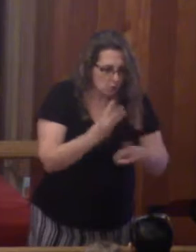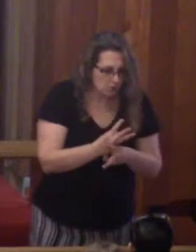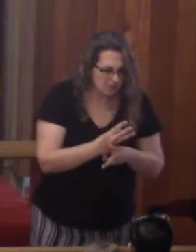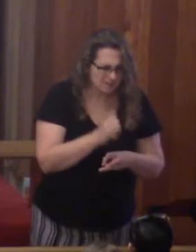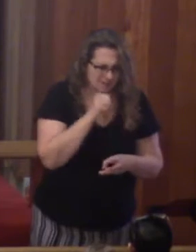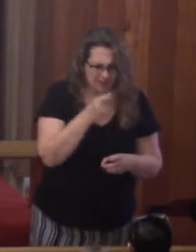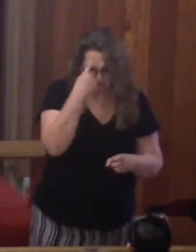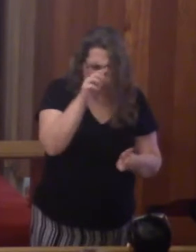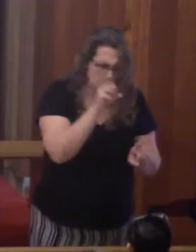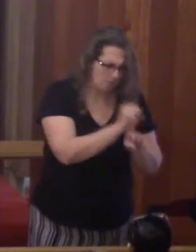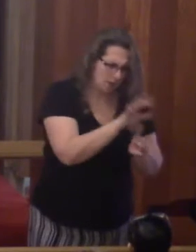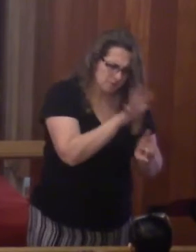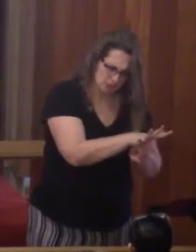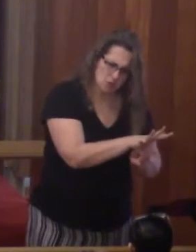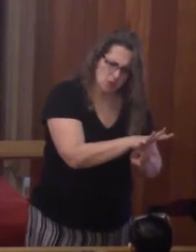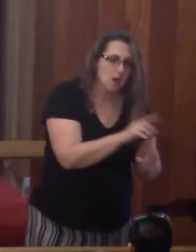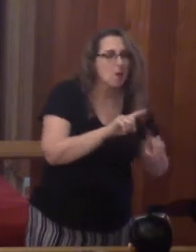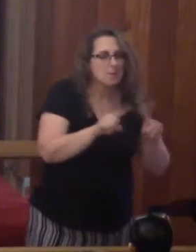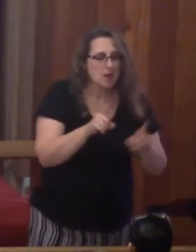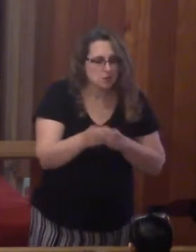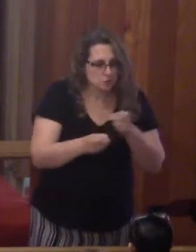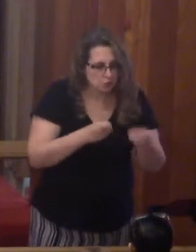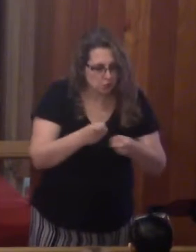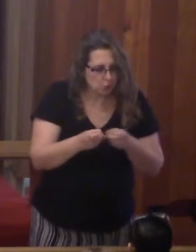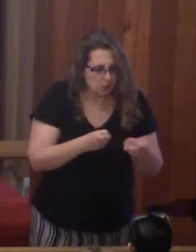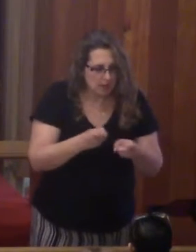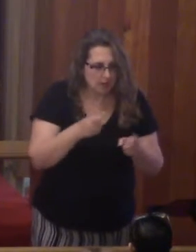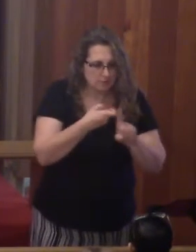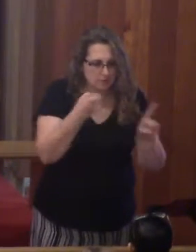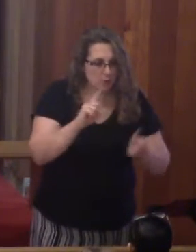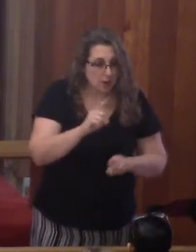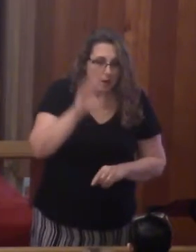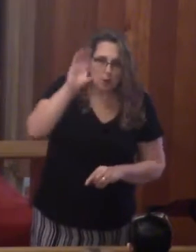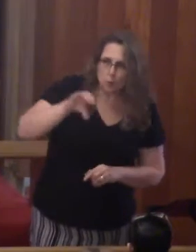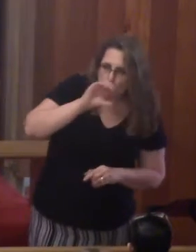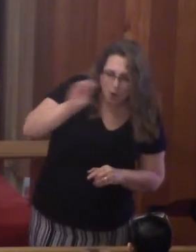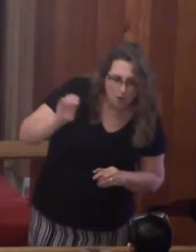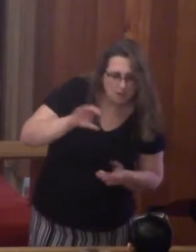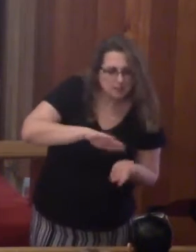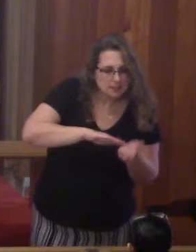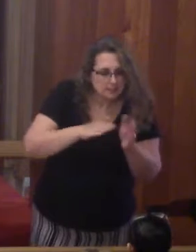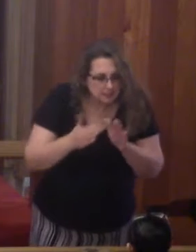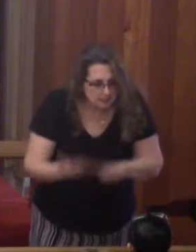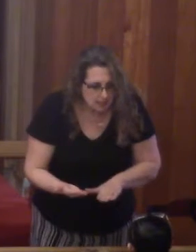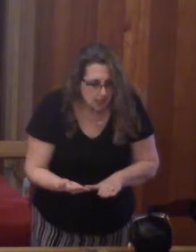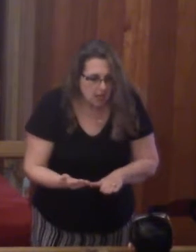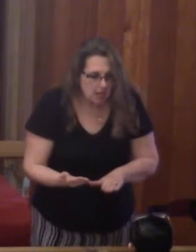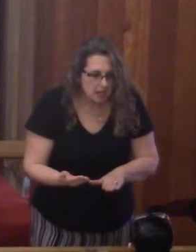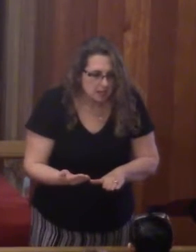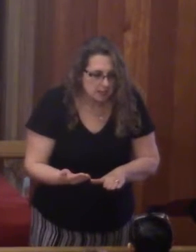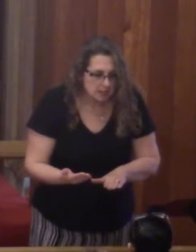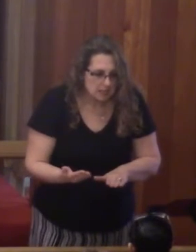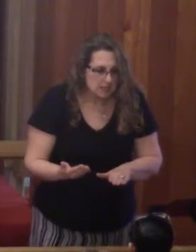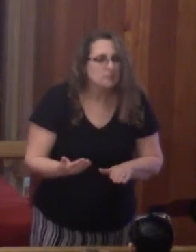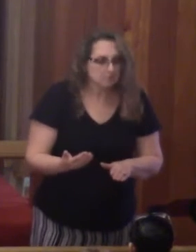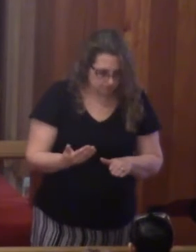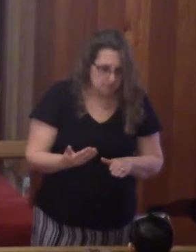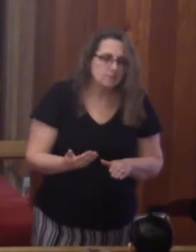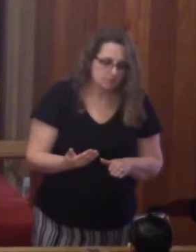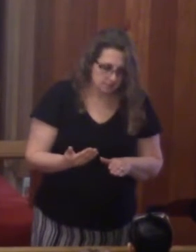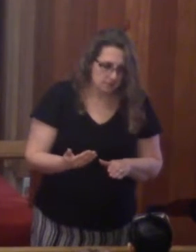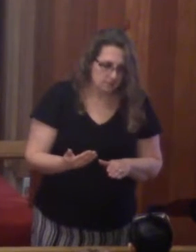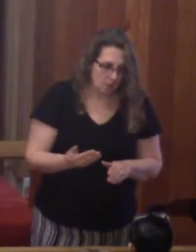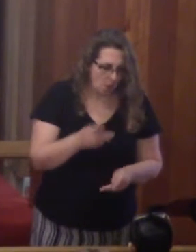a popularity contest, but to reign from the cursed tree of the cross, to die at the hands of His enemies, to die at the